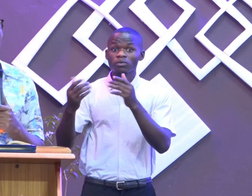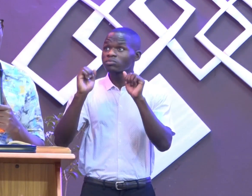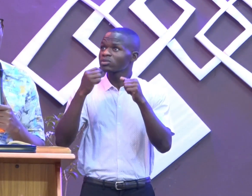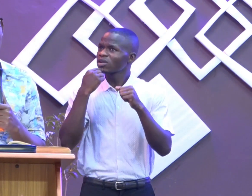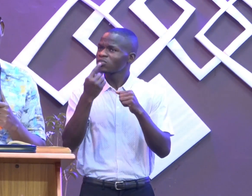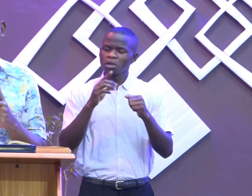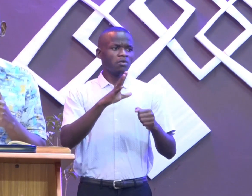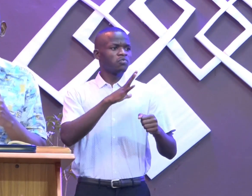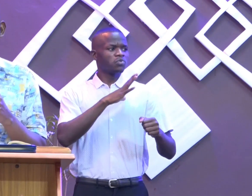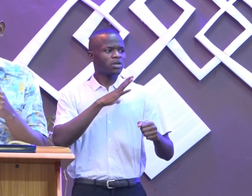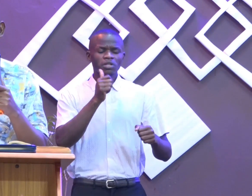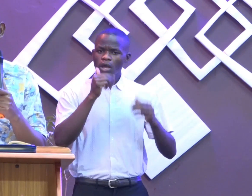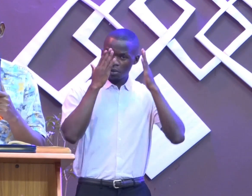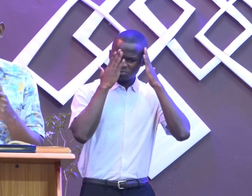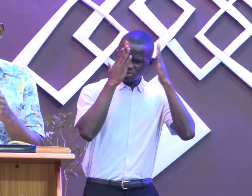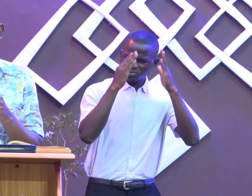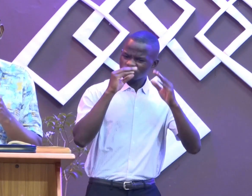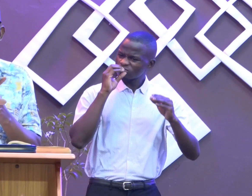We